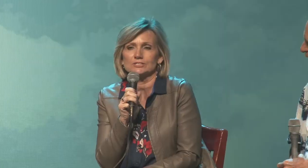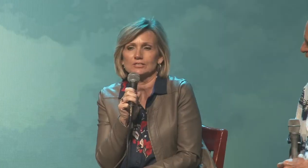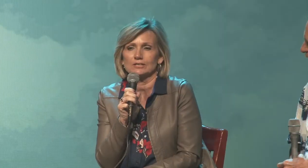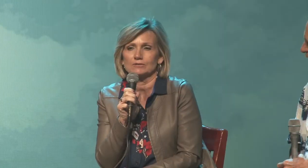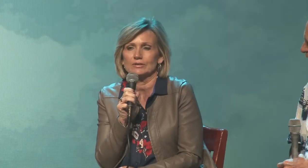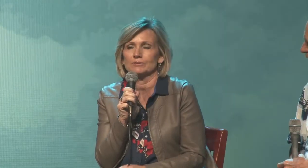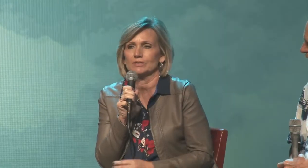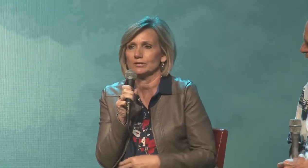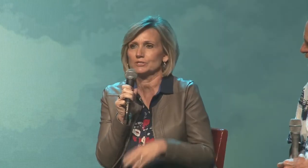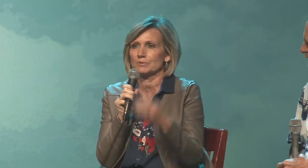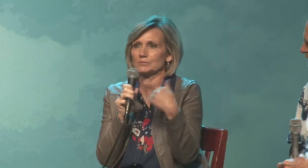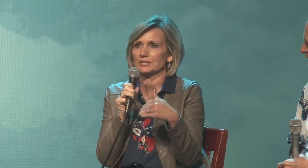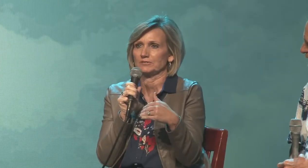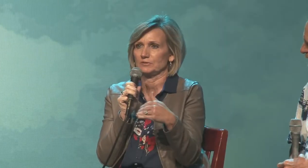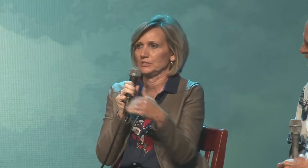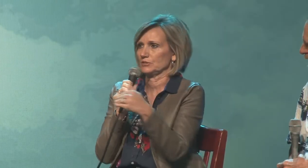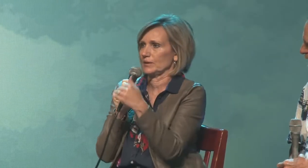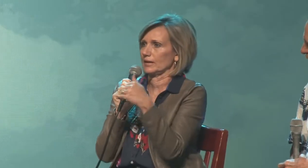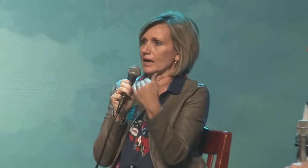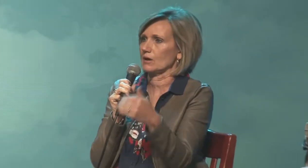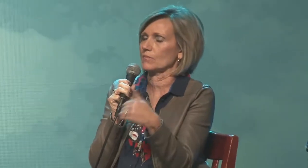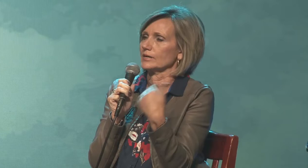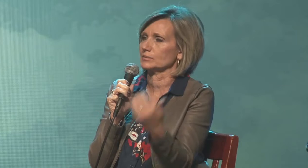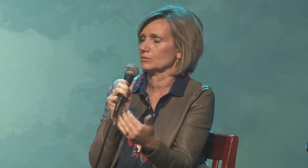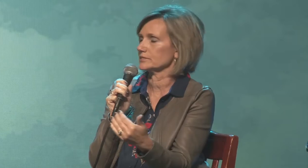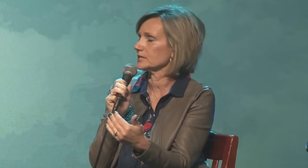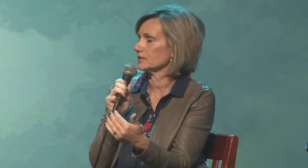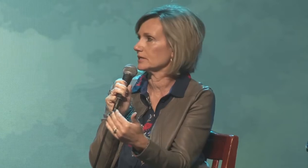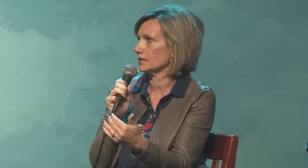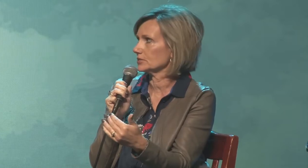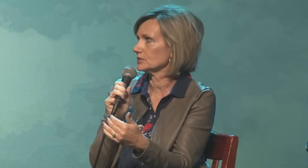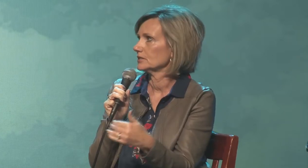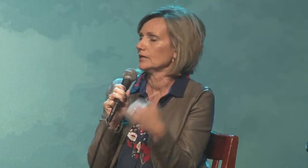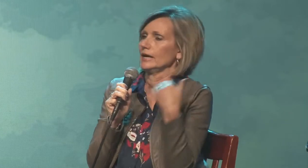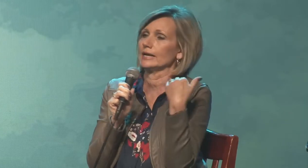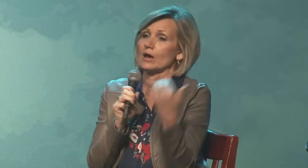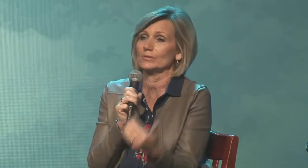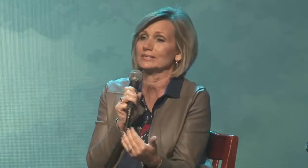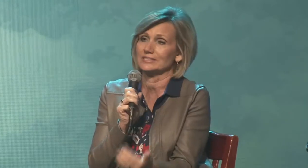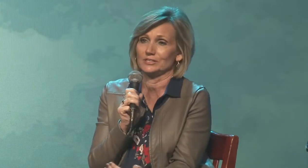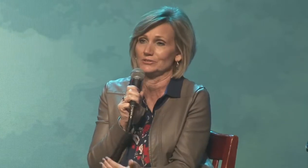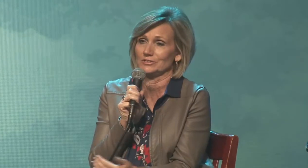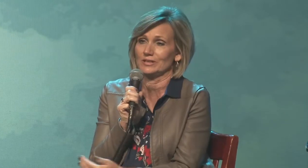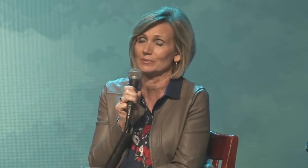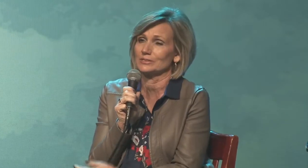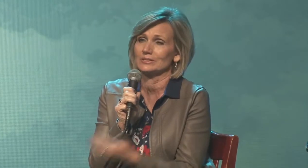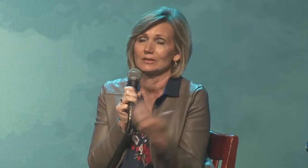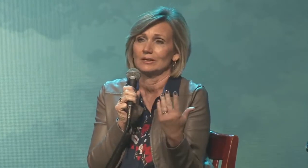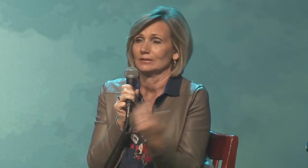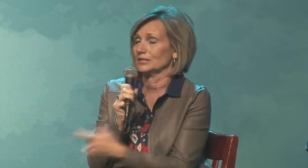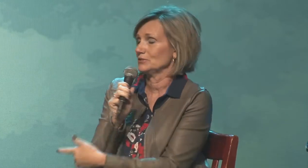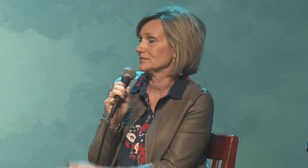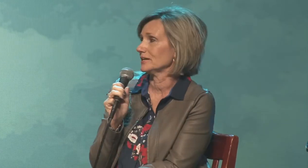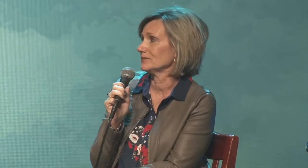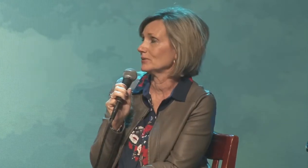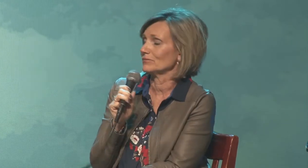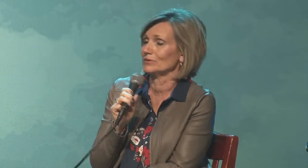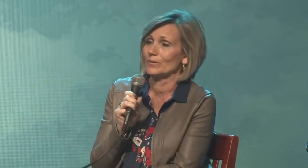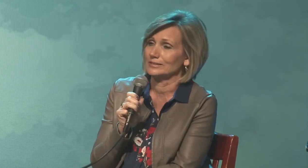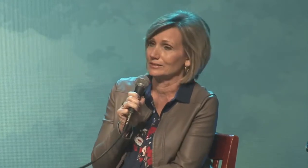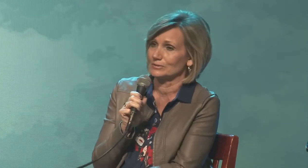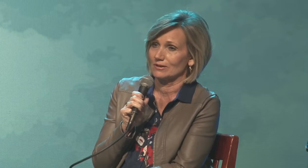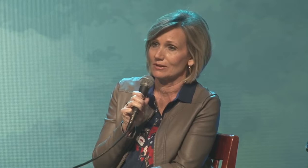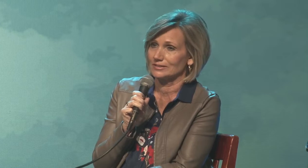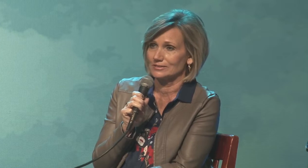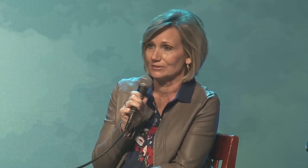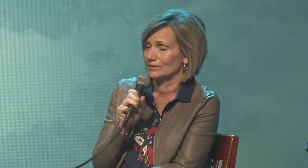think here's a perspective for me too about why it's important to stay engaged and how we continue to do that, because like you said, we have no